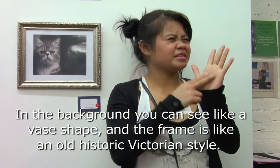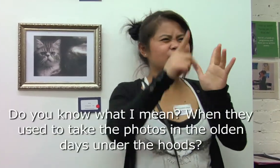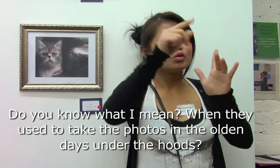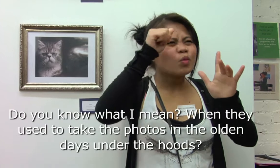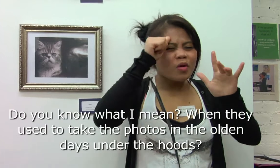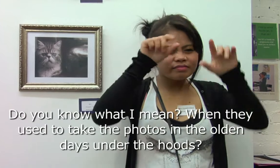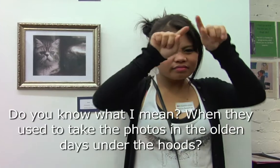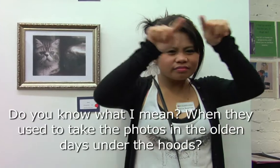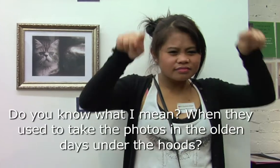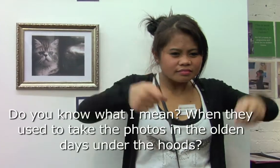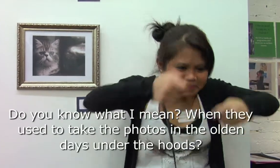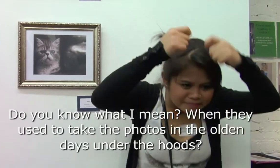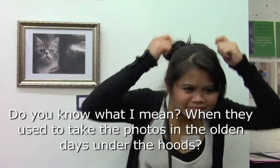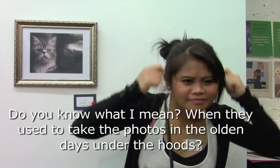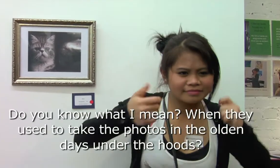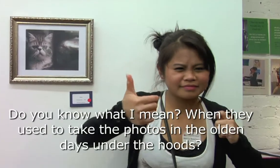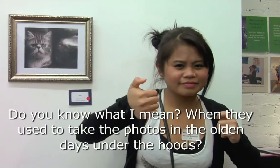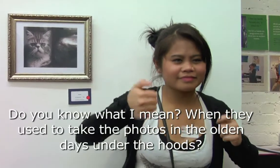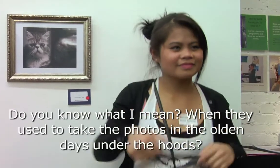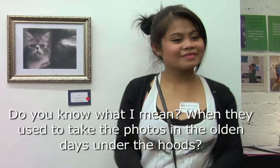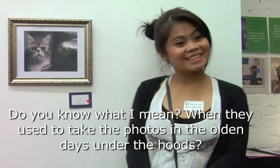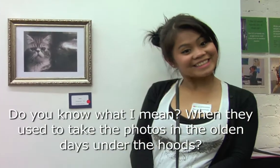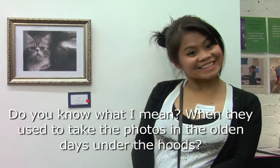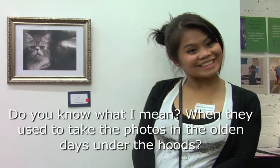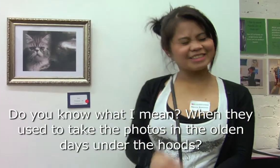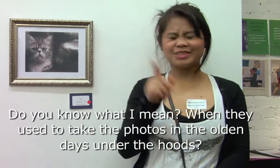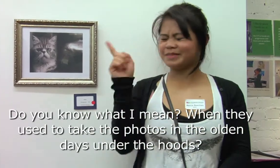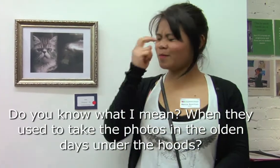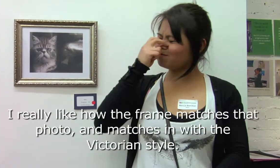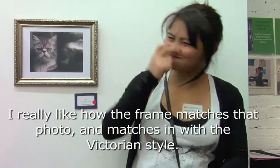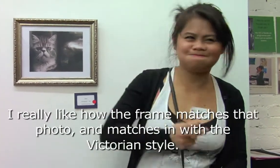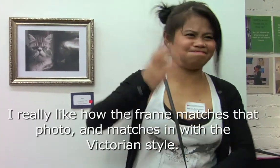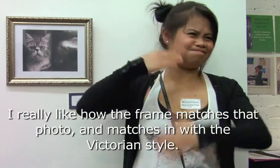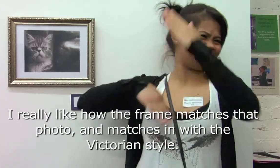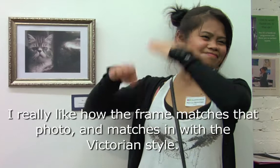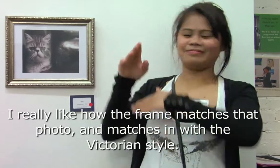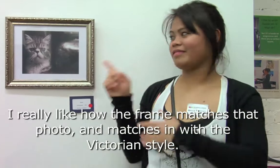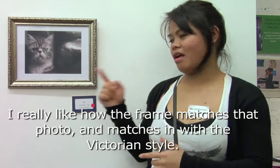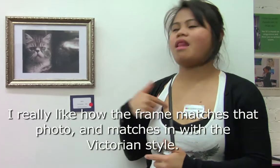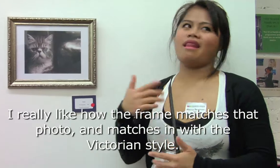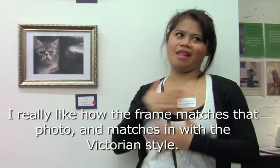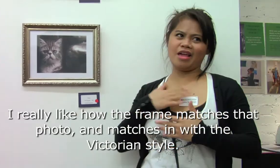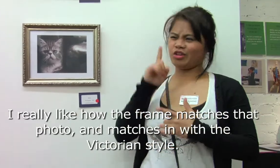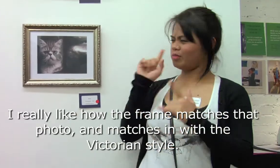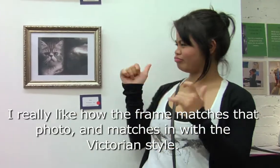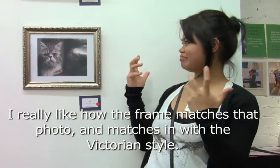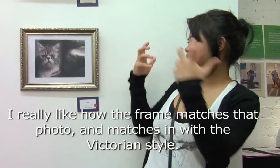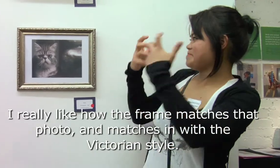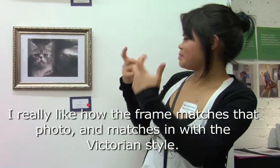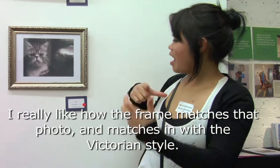Do you know what mean? Where they used to take the photos in the olden days under the hoods and I really liked how the frame matches that photo